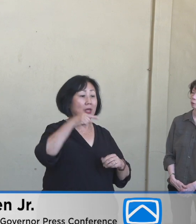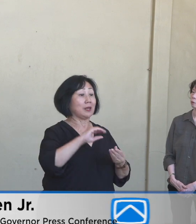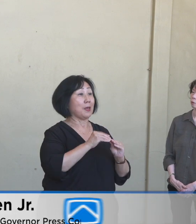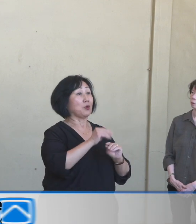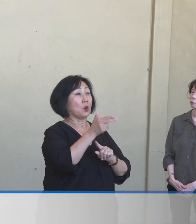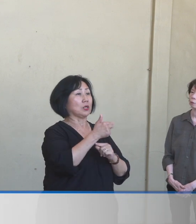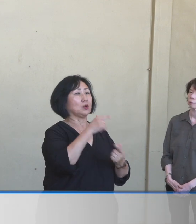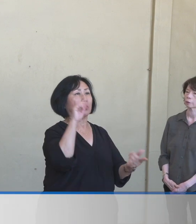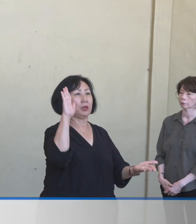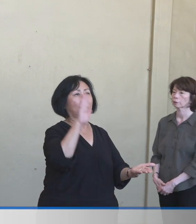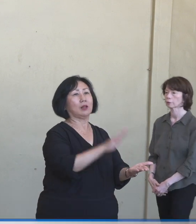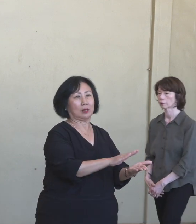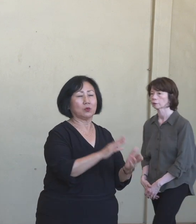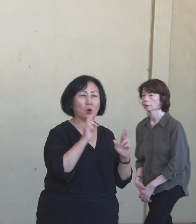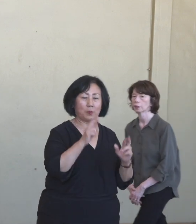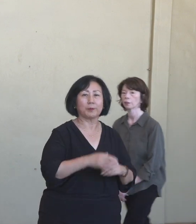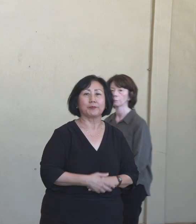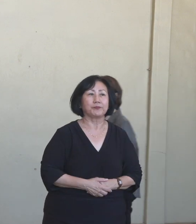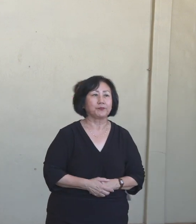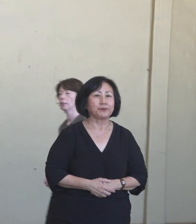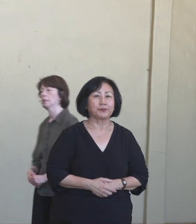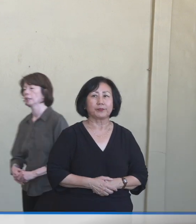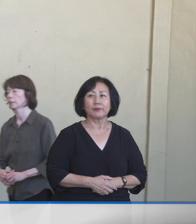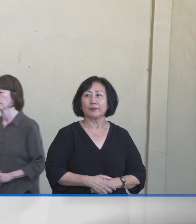consolidate that at some point.